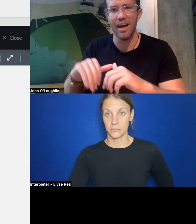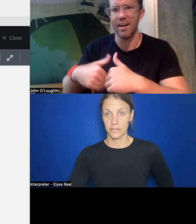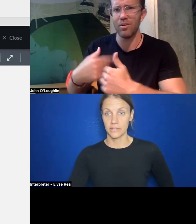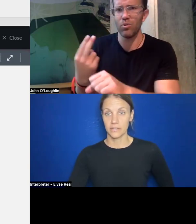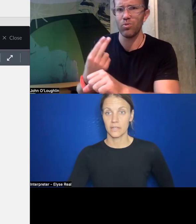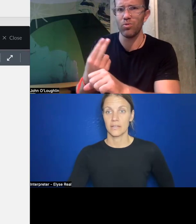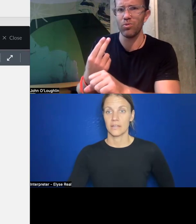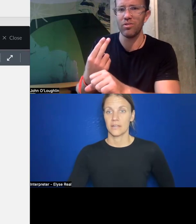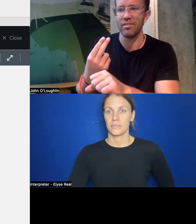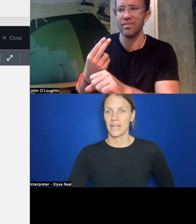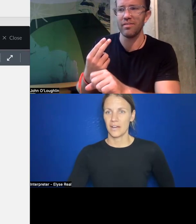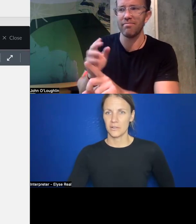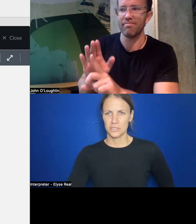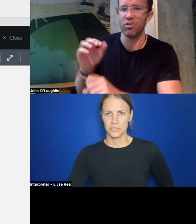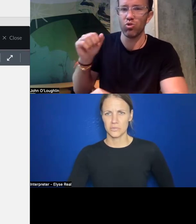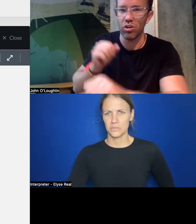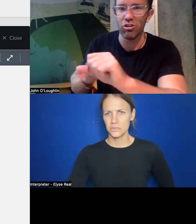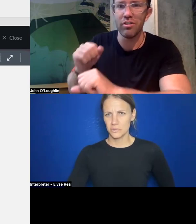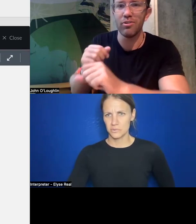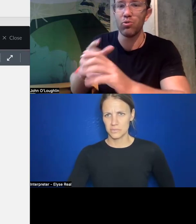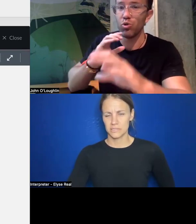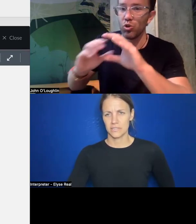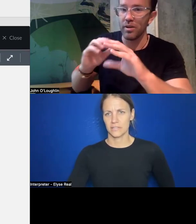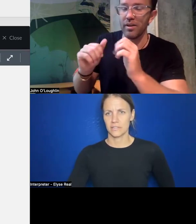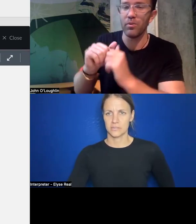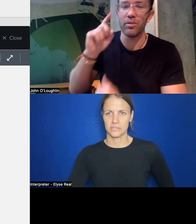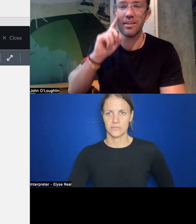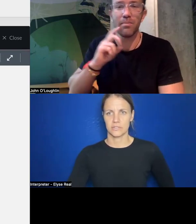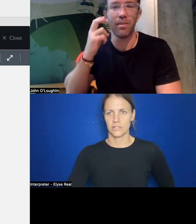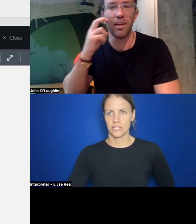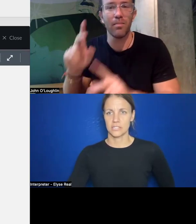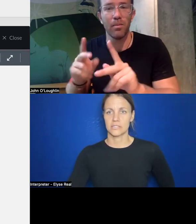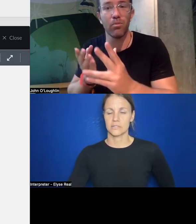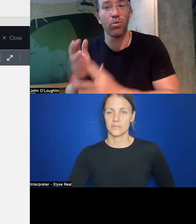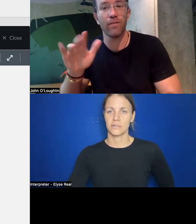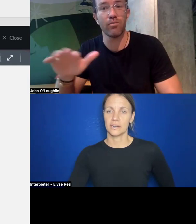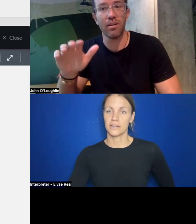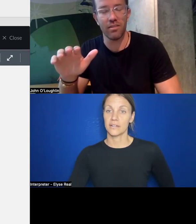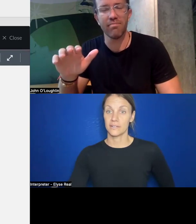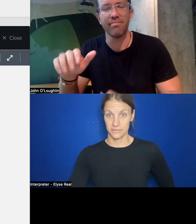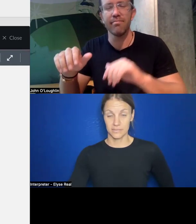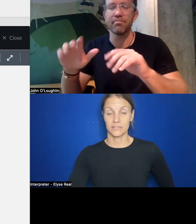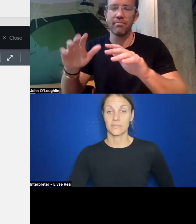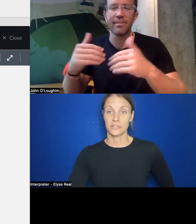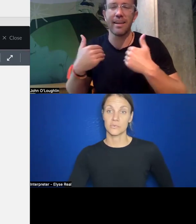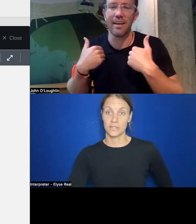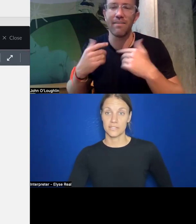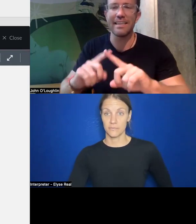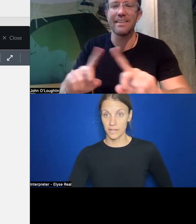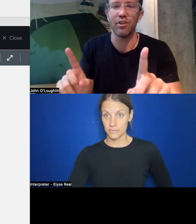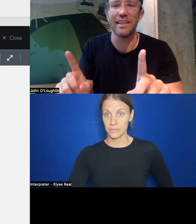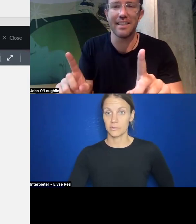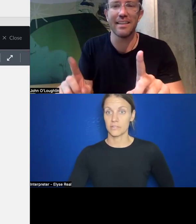of fingerspelling. But how do you use those different strategies to converse